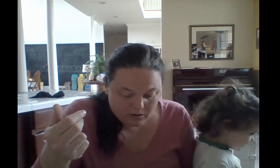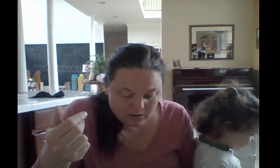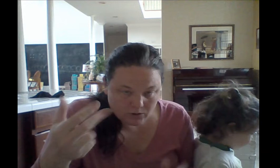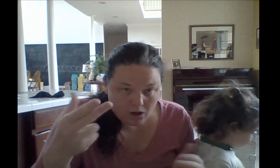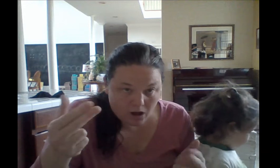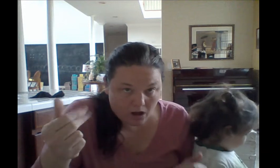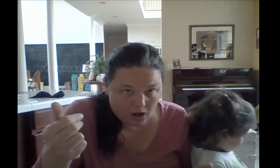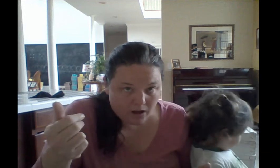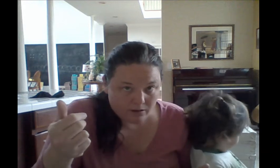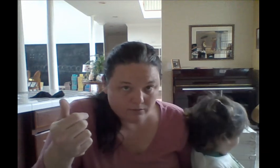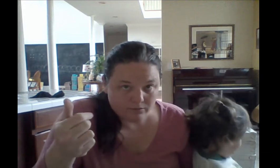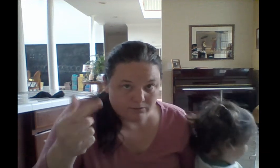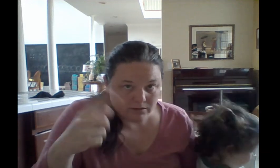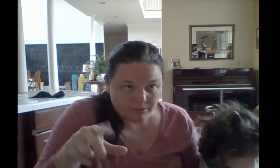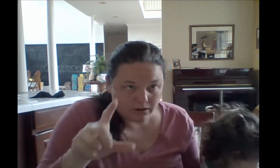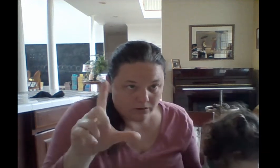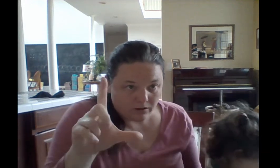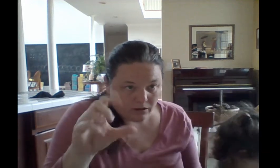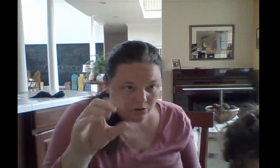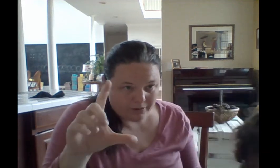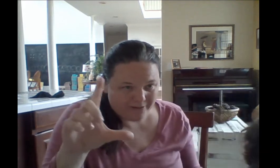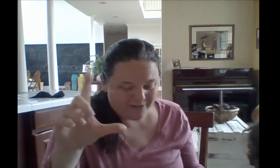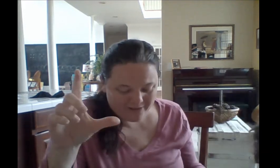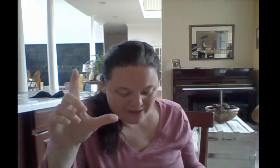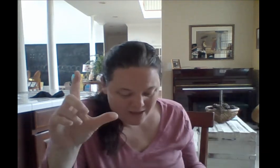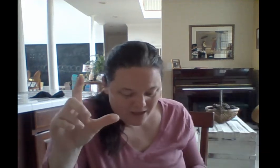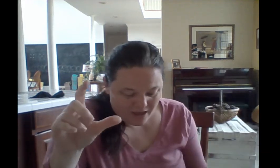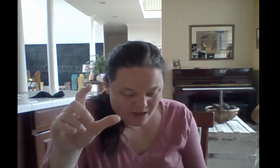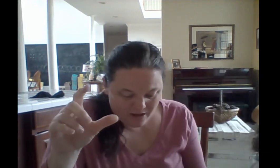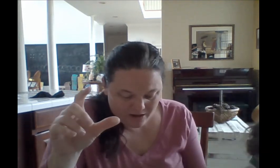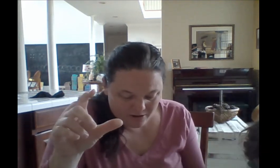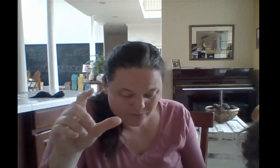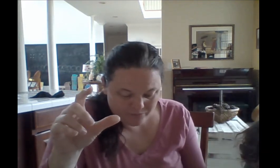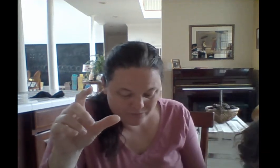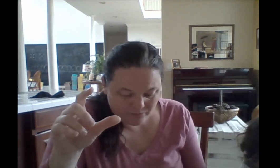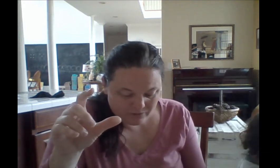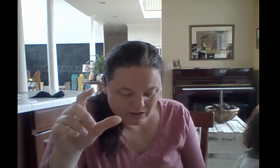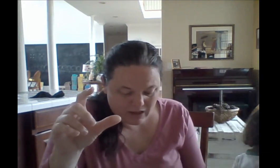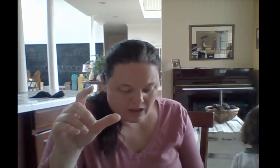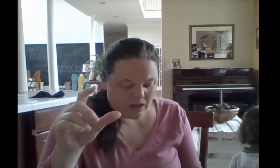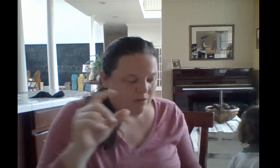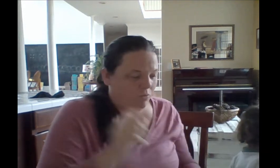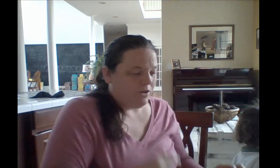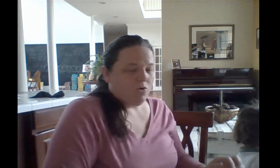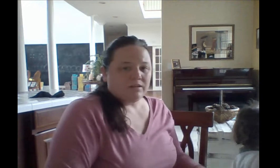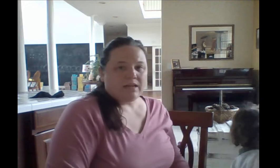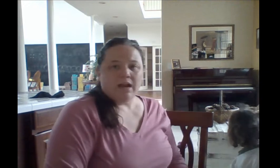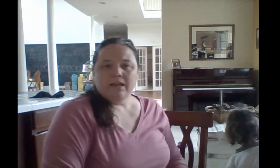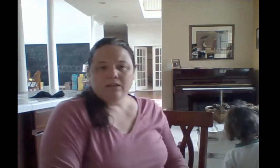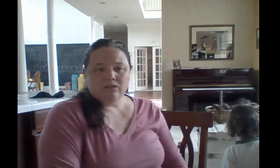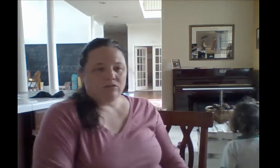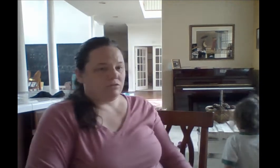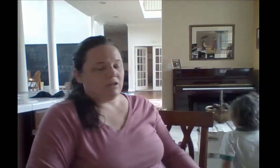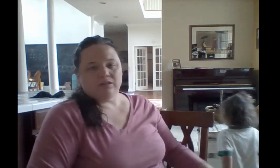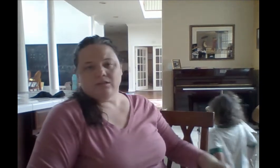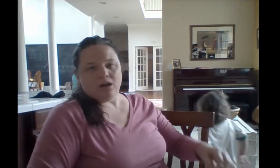So haha is better than LOL. When you are signing, it's